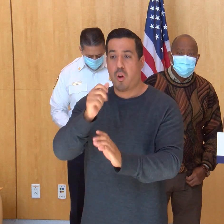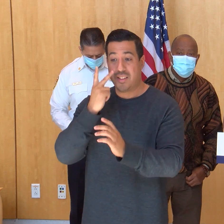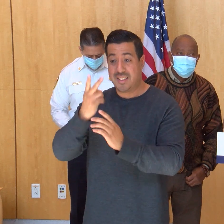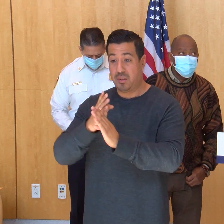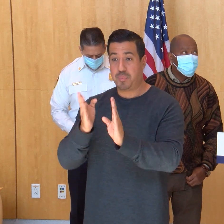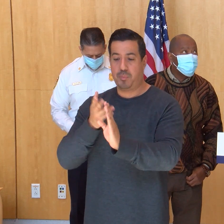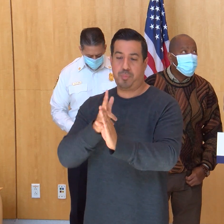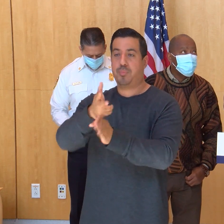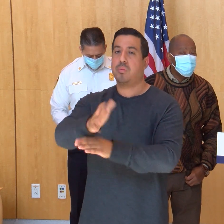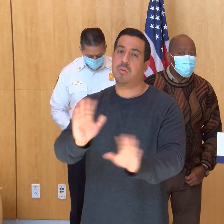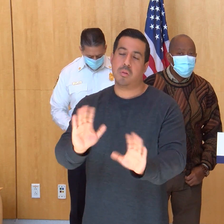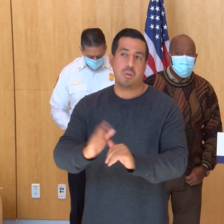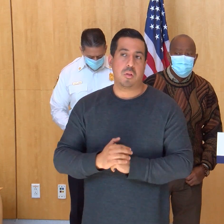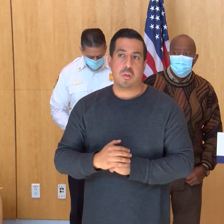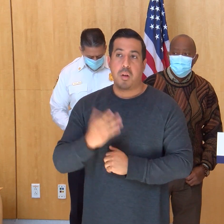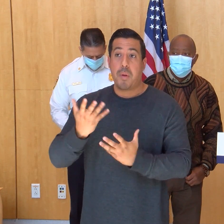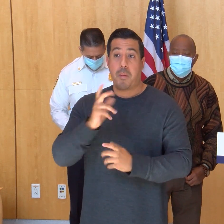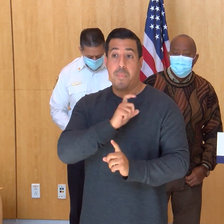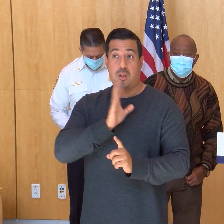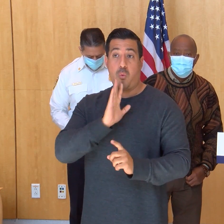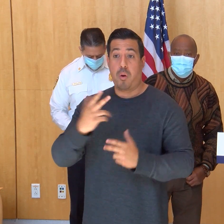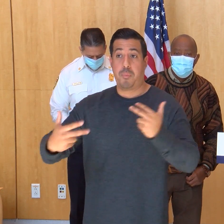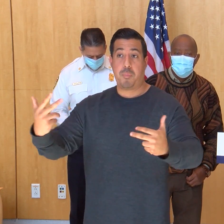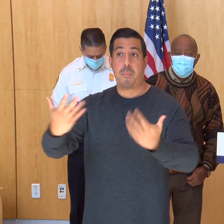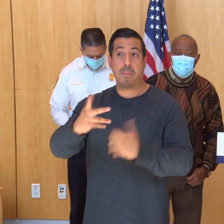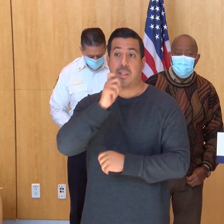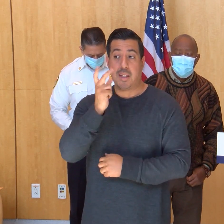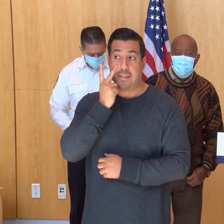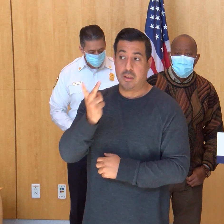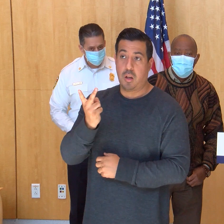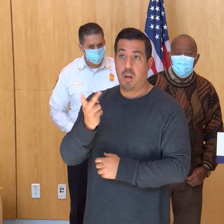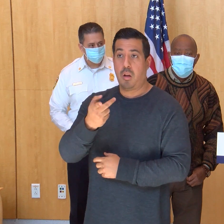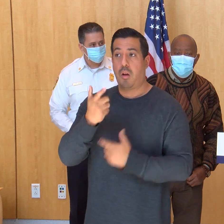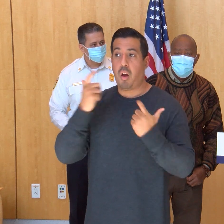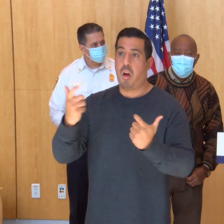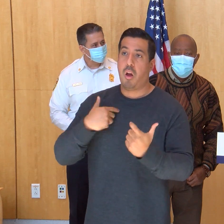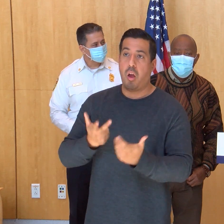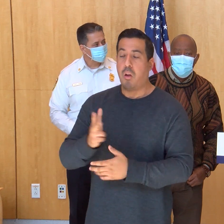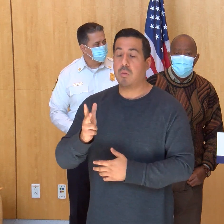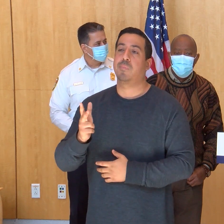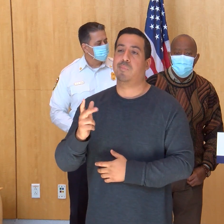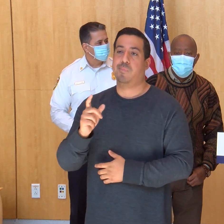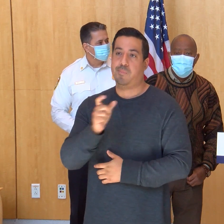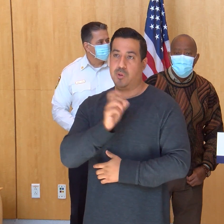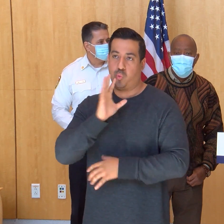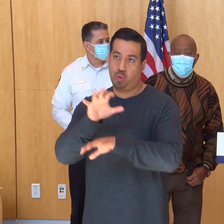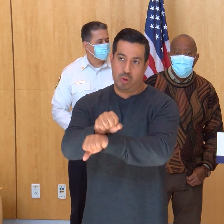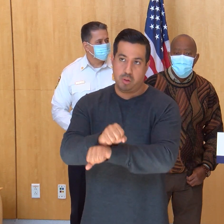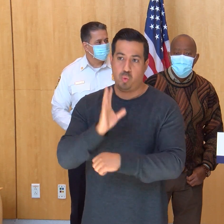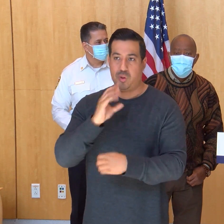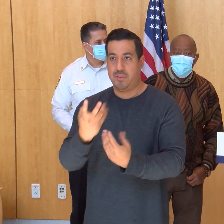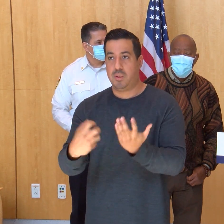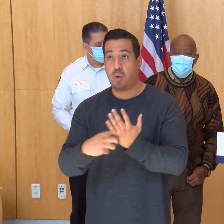barricades. In most instances, there'll be police officers that you may not see on those ramps, and you end up either getting yourself arrested or cited, or